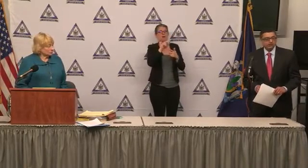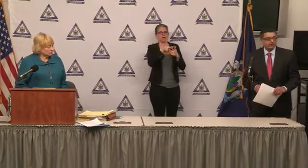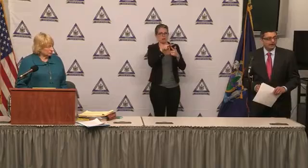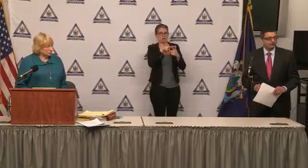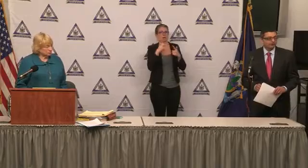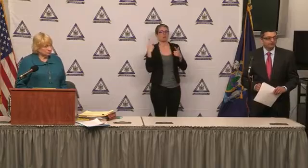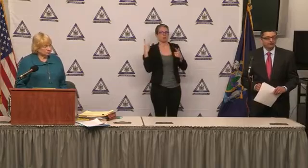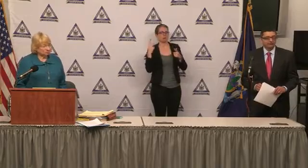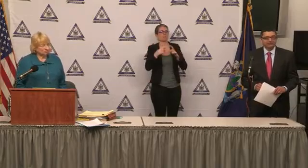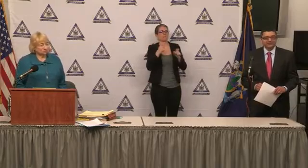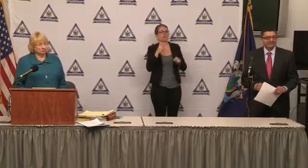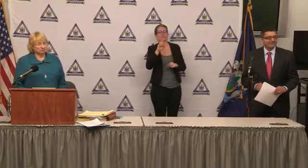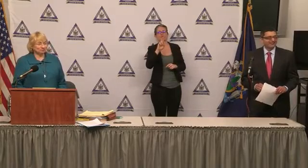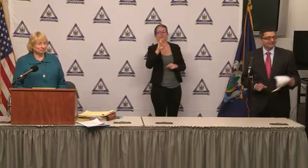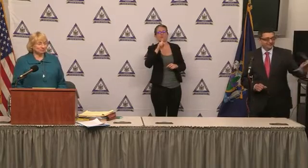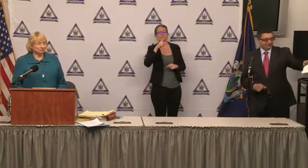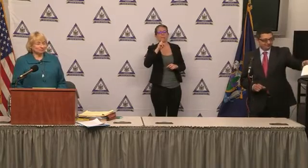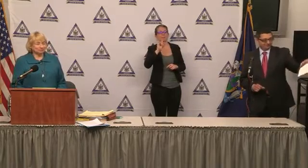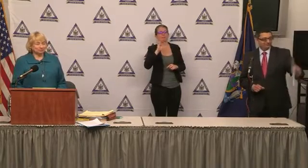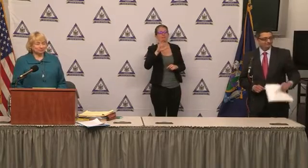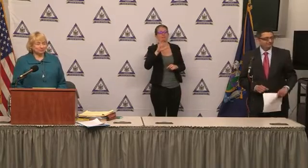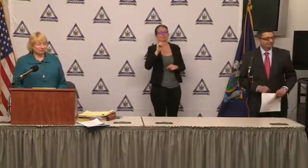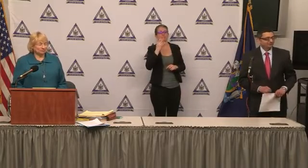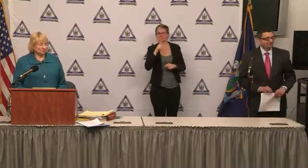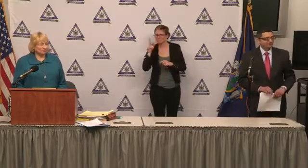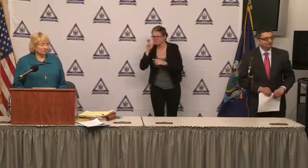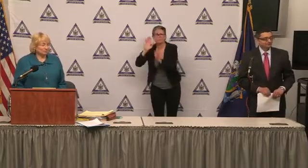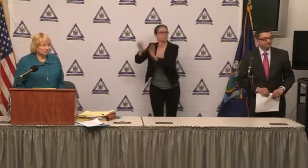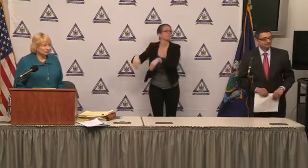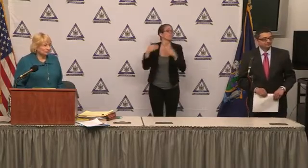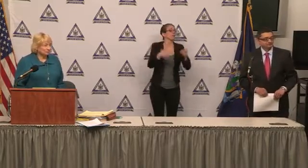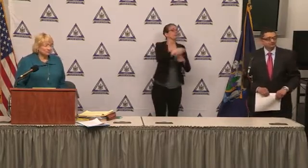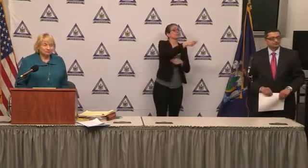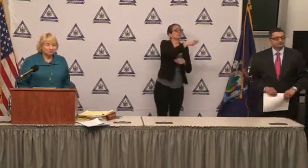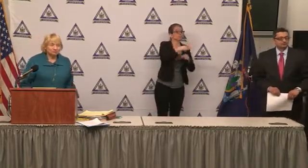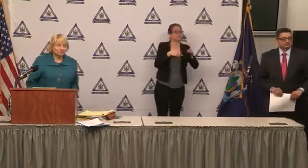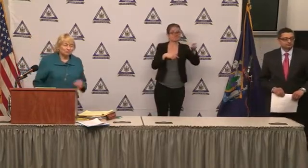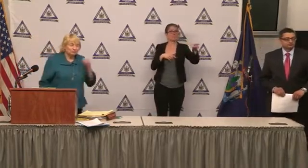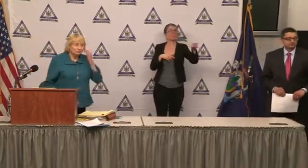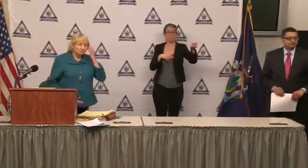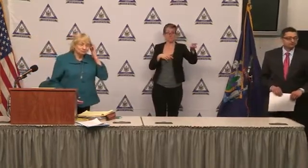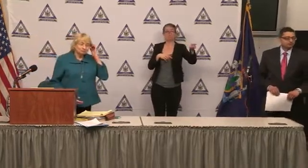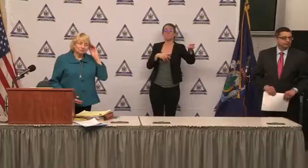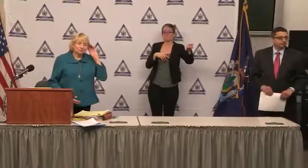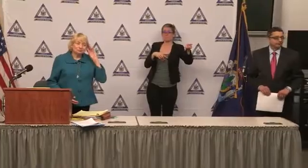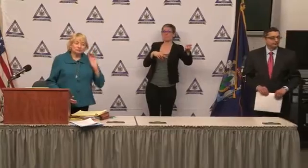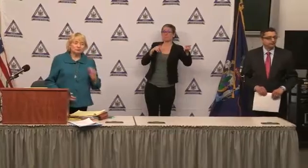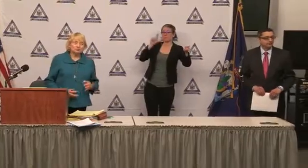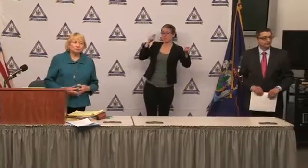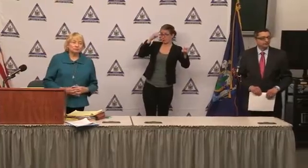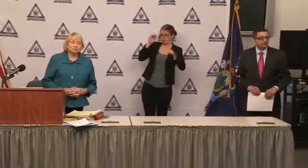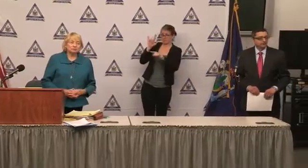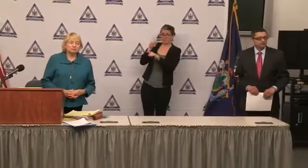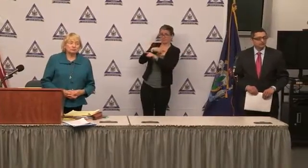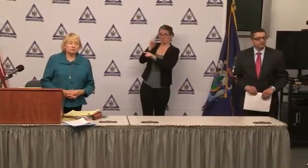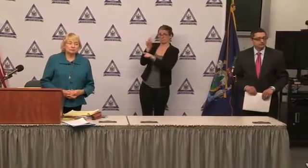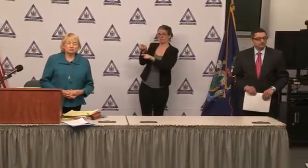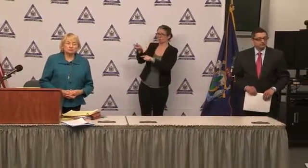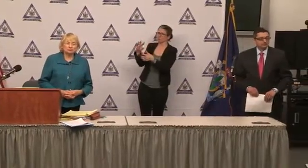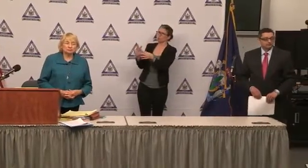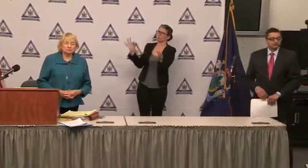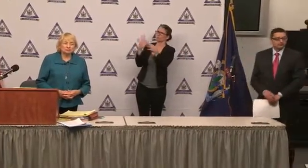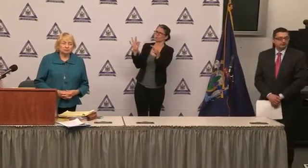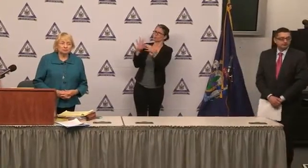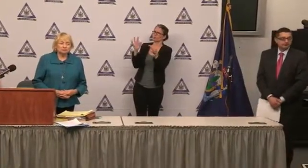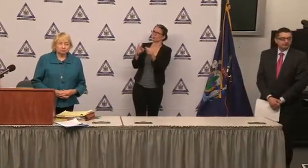Okay, we'll go back to the room. Yep. Governor Mills talked a little bit about people coming in from other states, and I wanted to talk